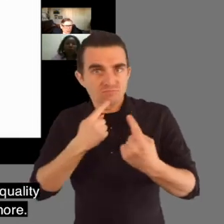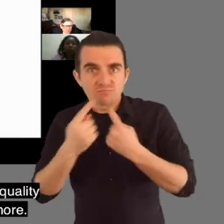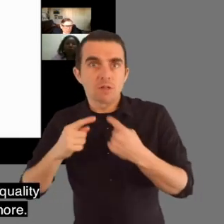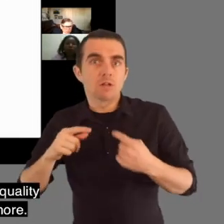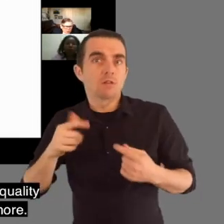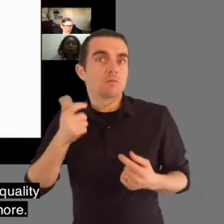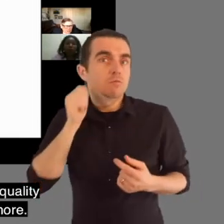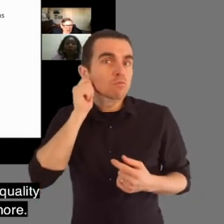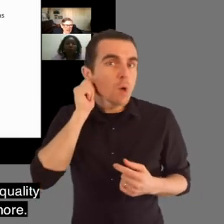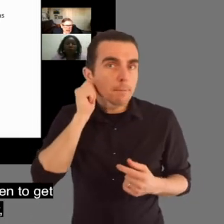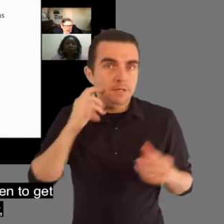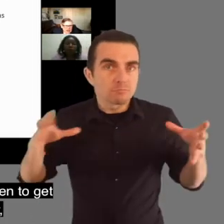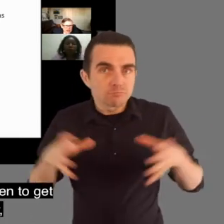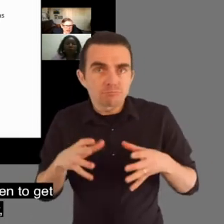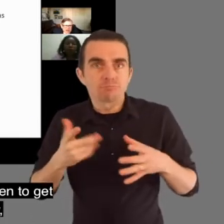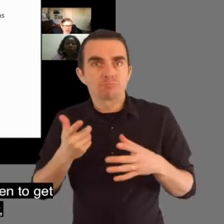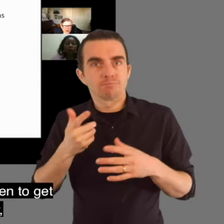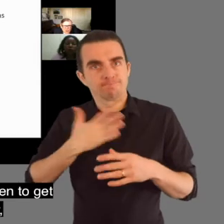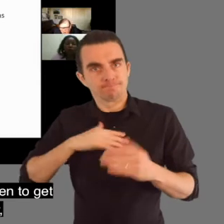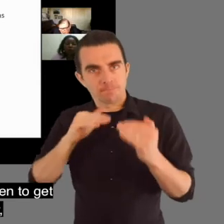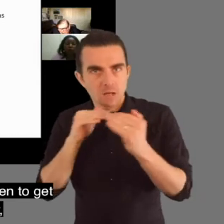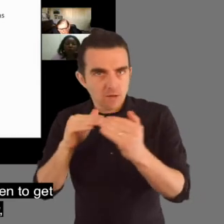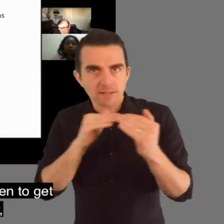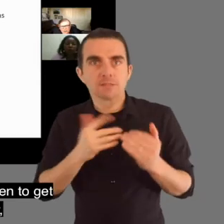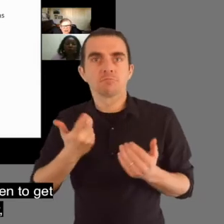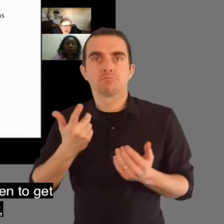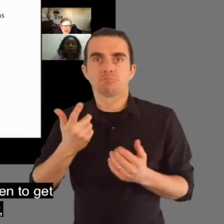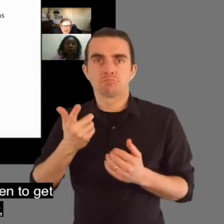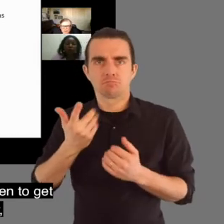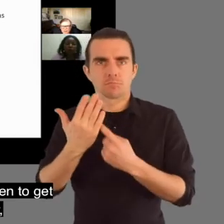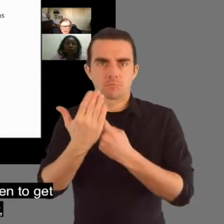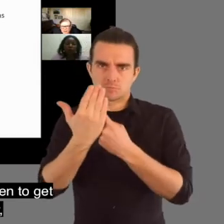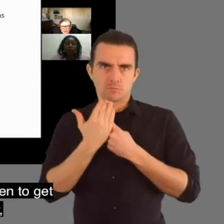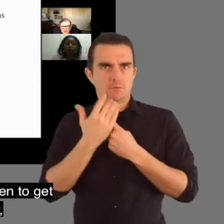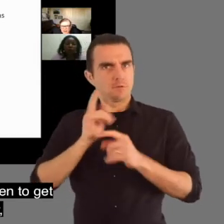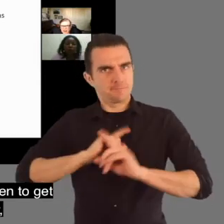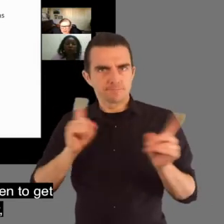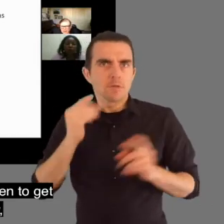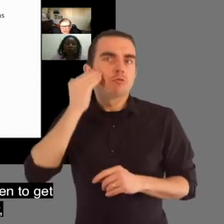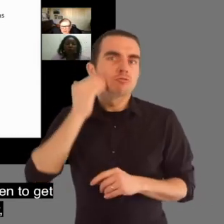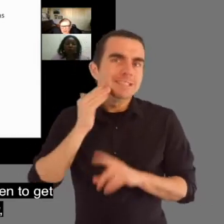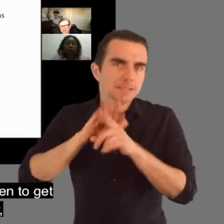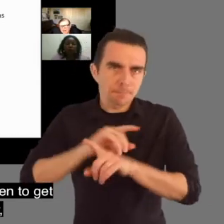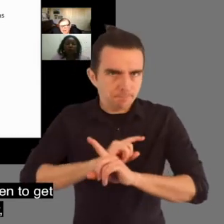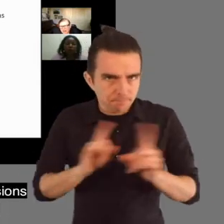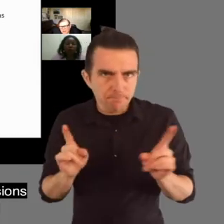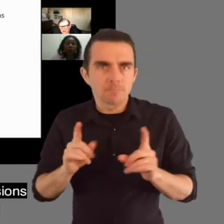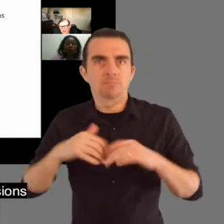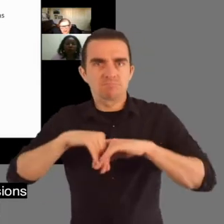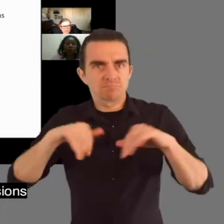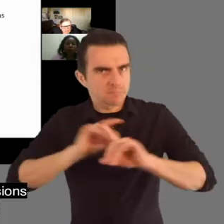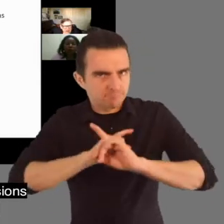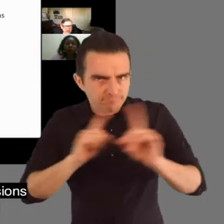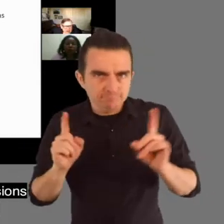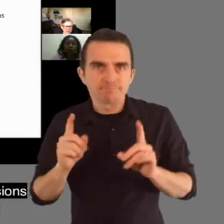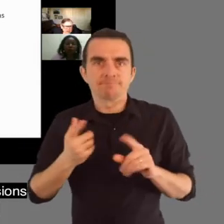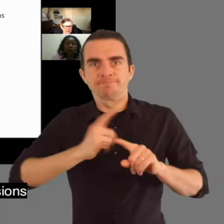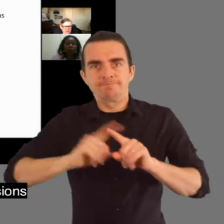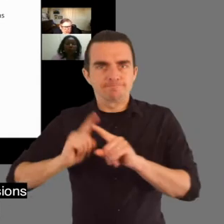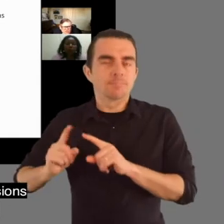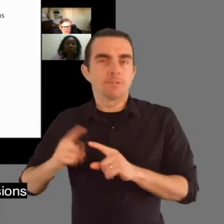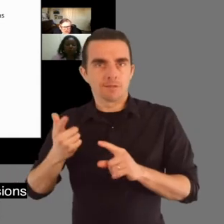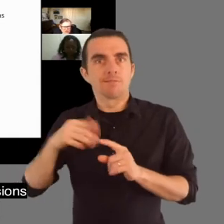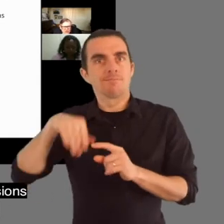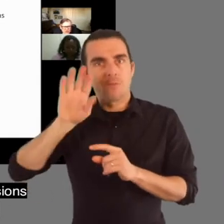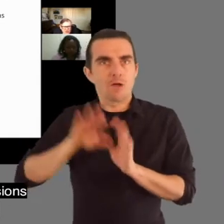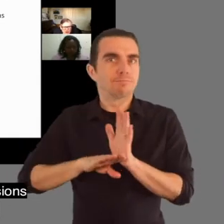rights more and more. This can include organizing women to get equal conditions and pay, fight racism, and